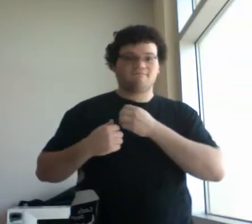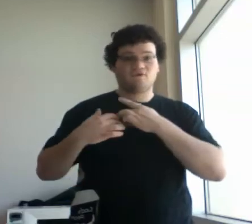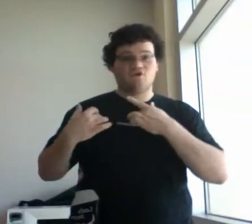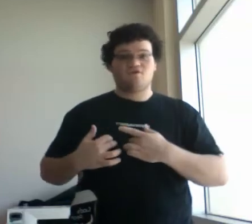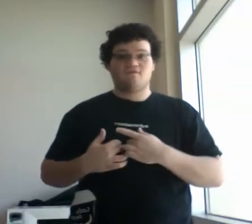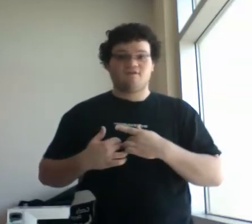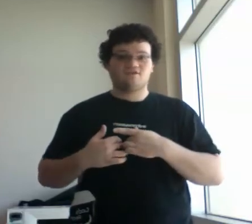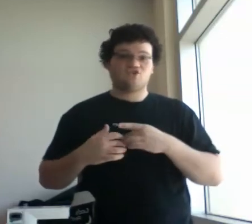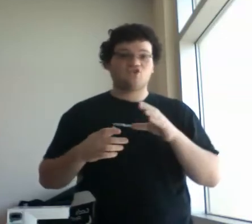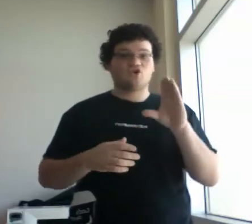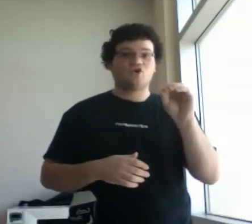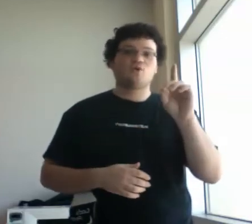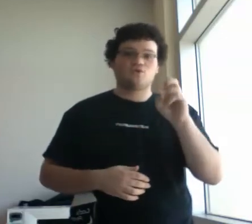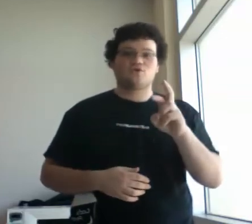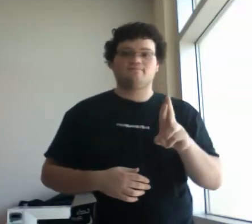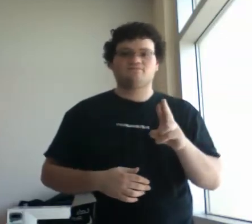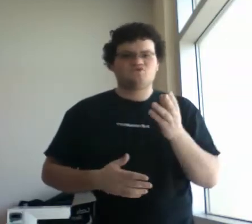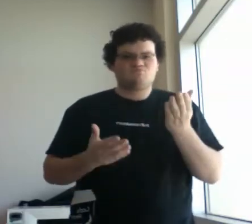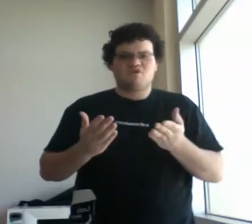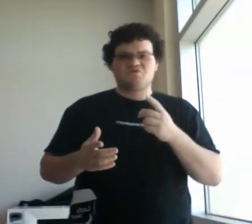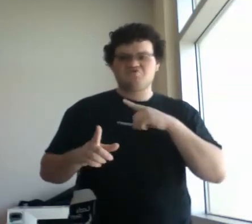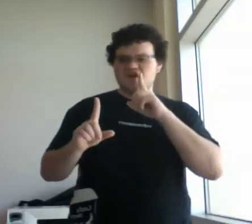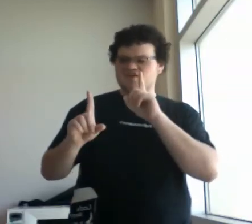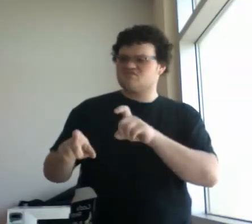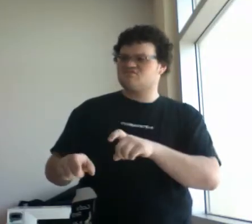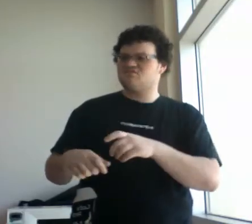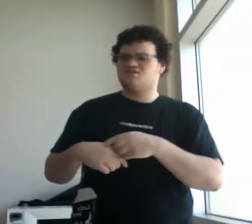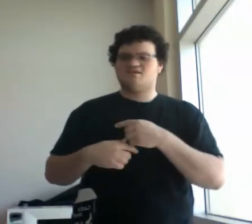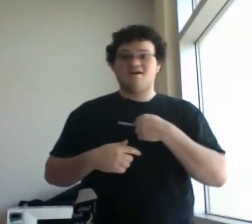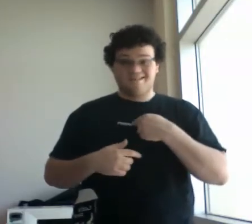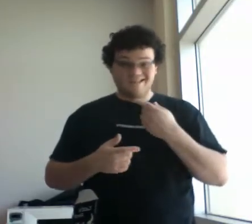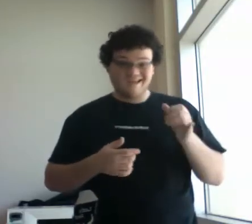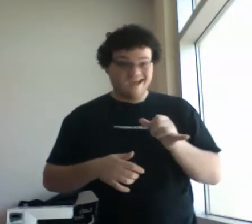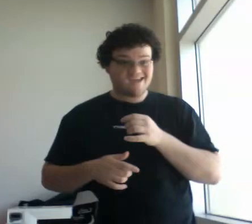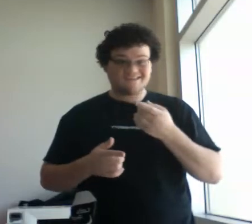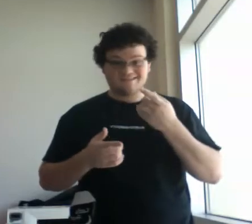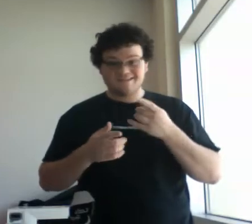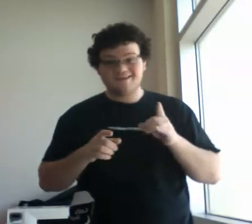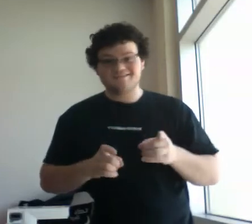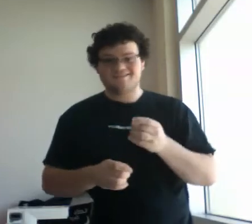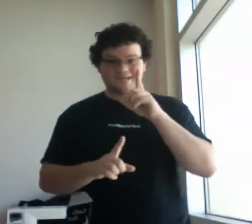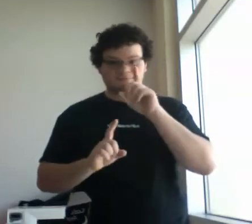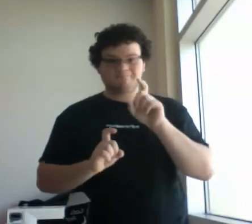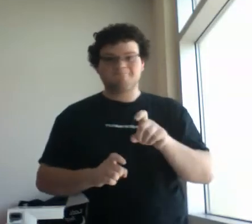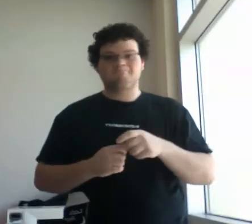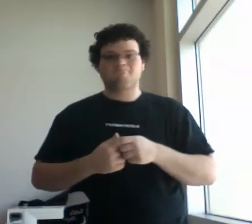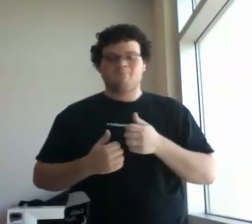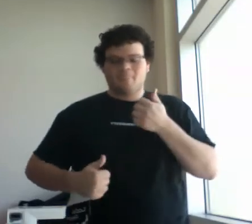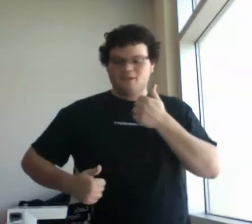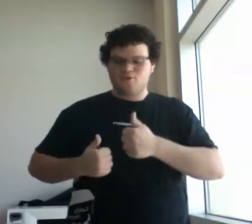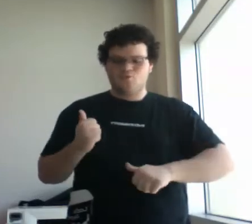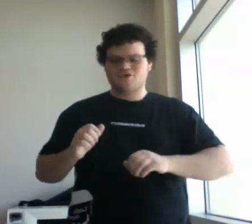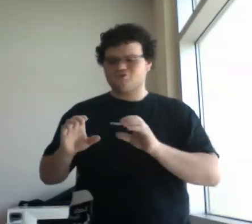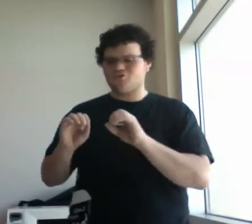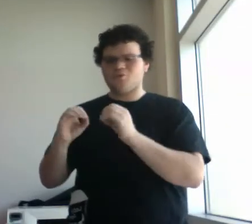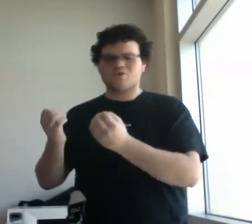So you may be asking, like I did when I first started my educational journey, which organization should